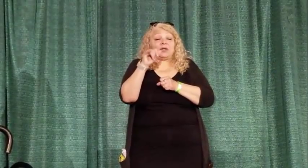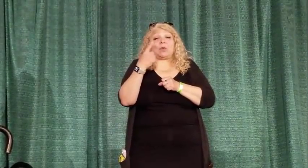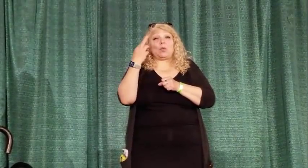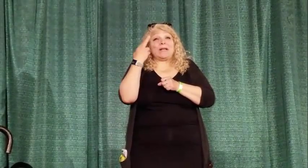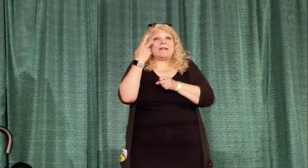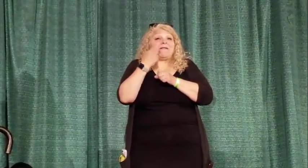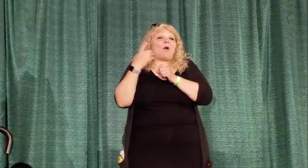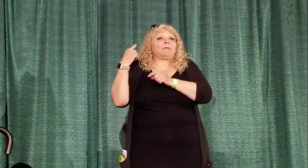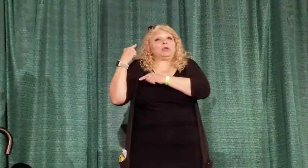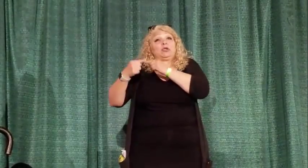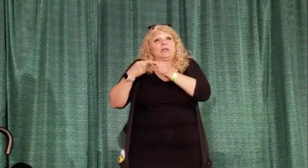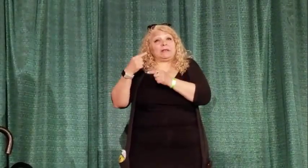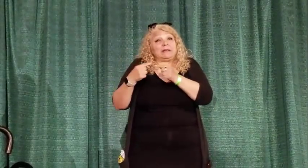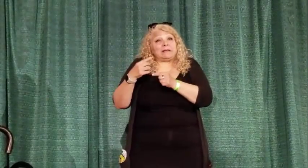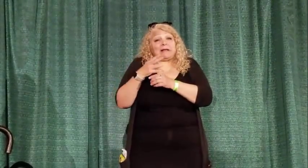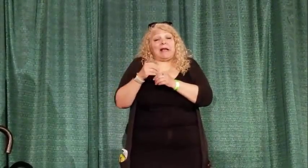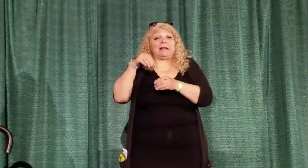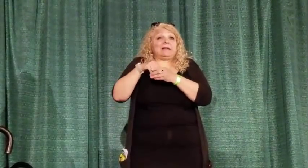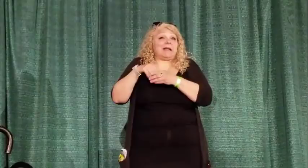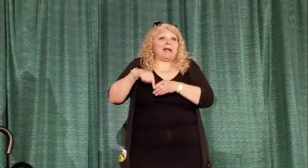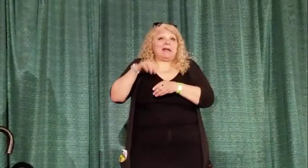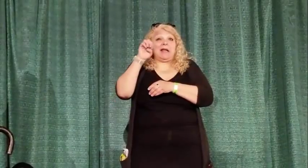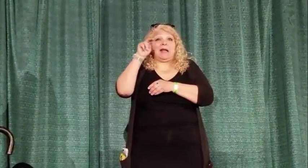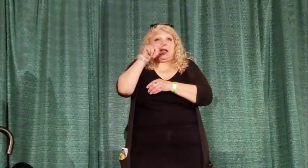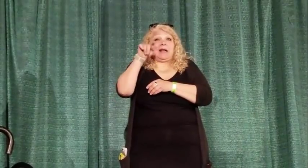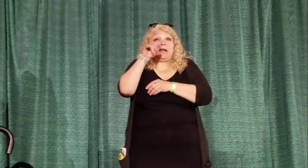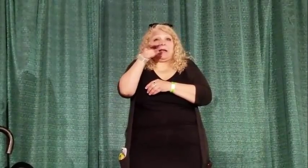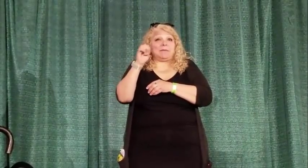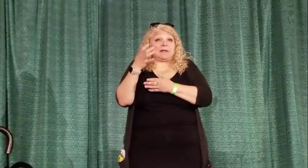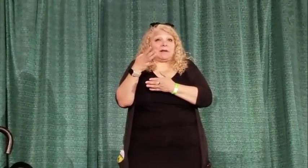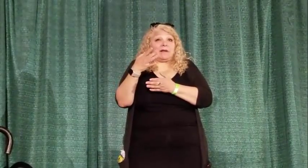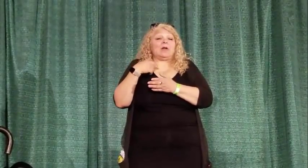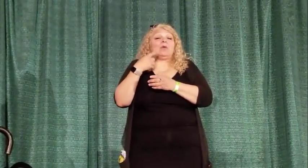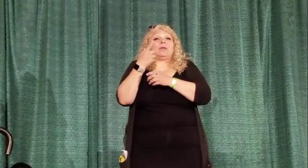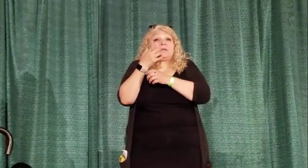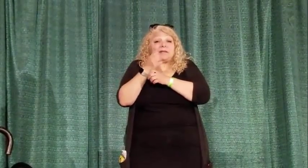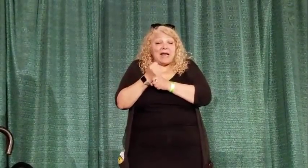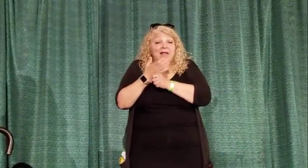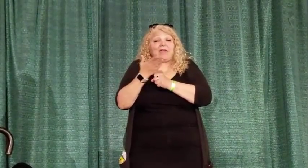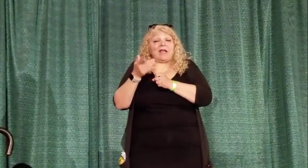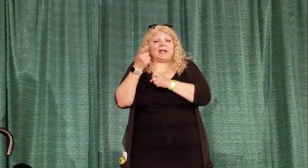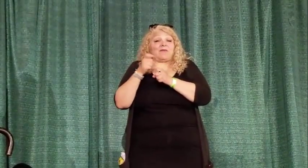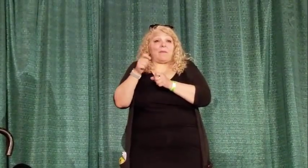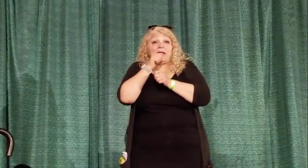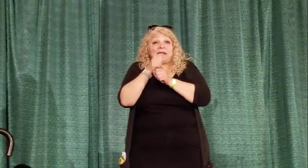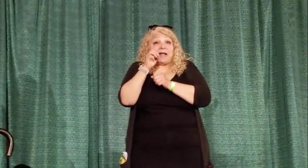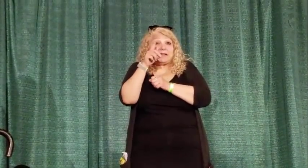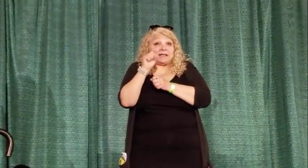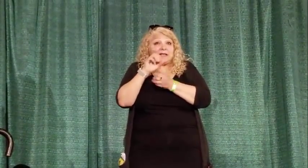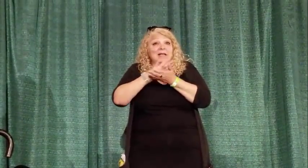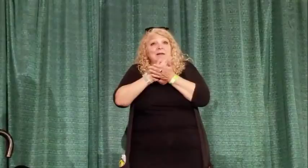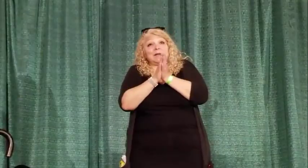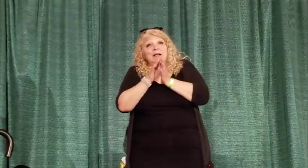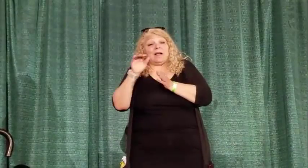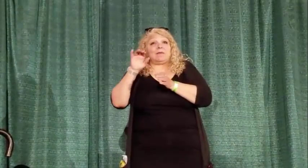variation in conversion enzymes. In other words, we take the ALA from green vegetables and nuts and seeds and we can turn it into